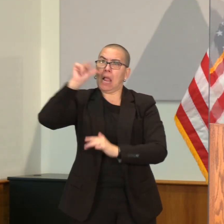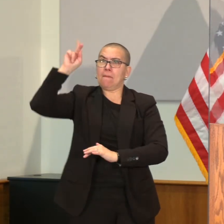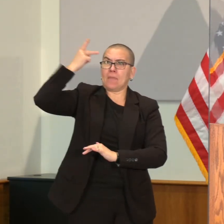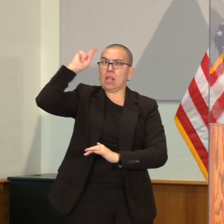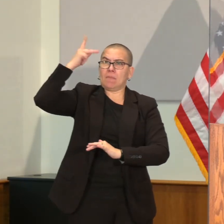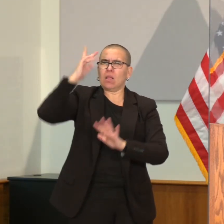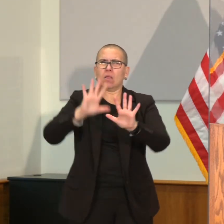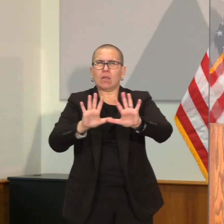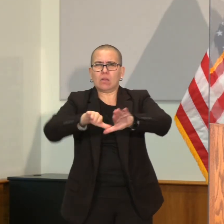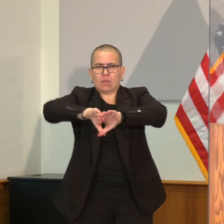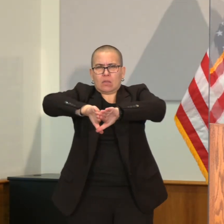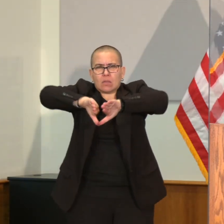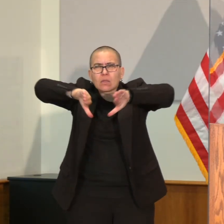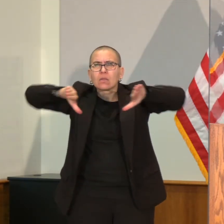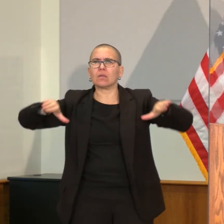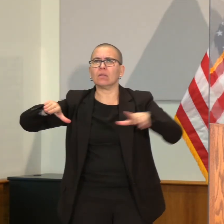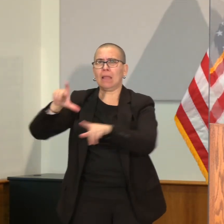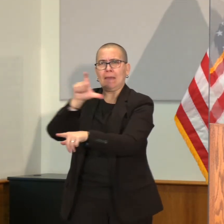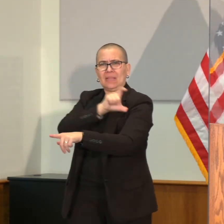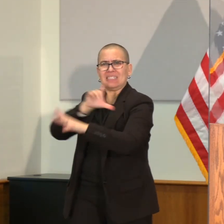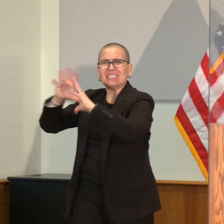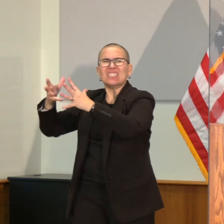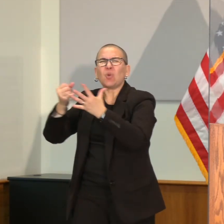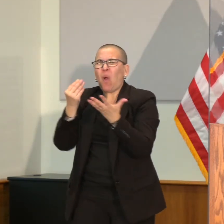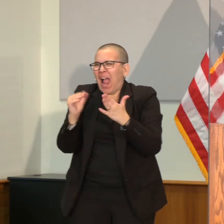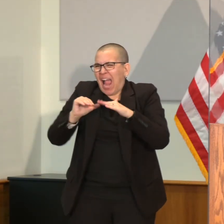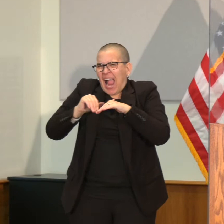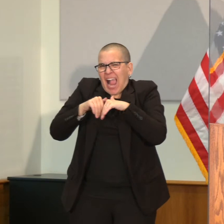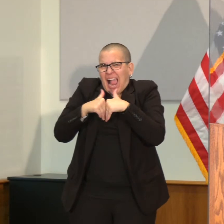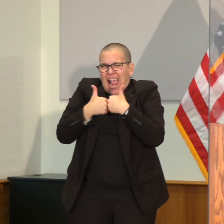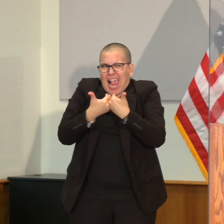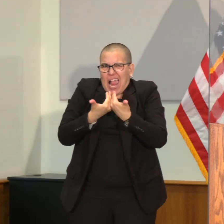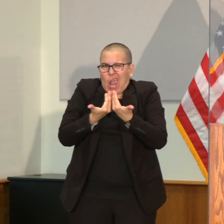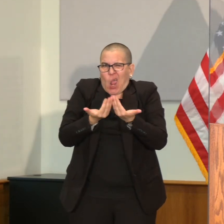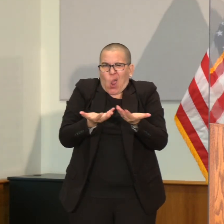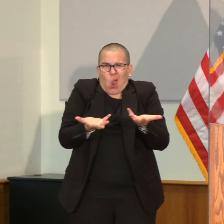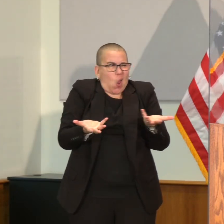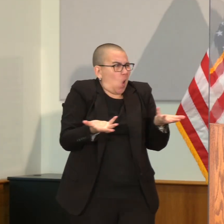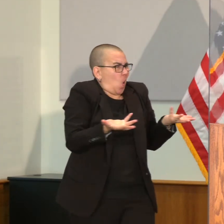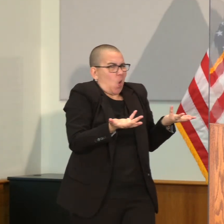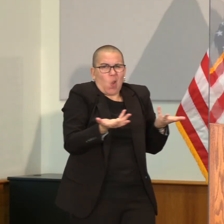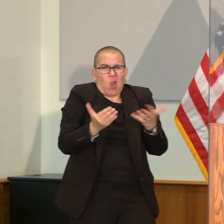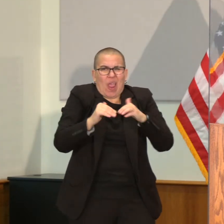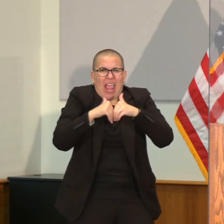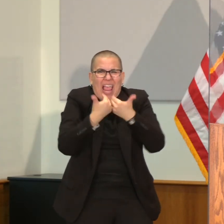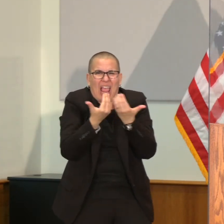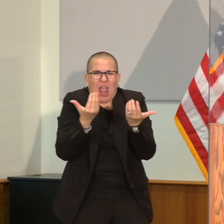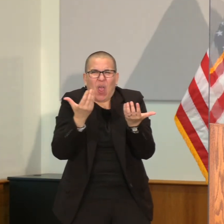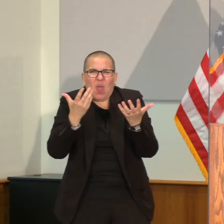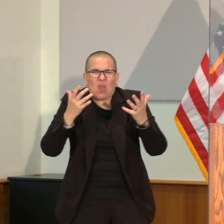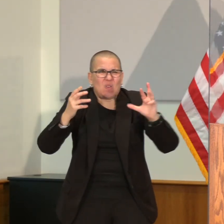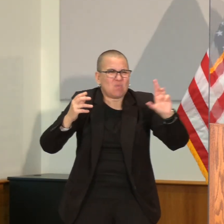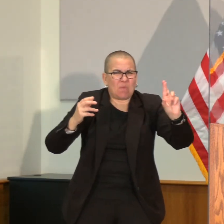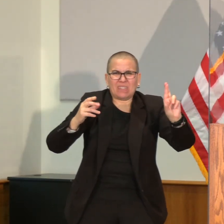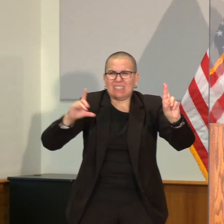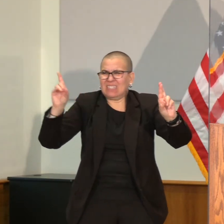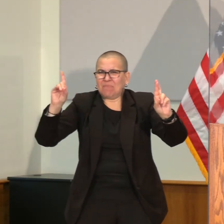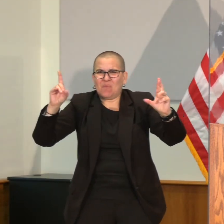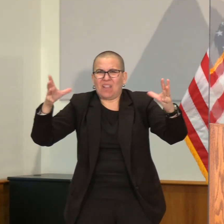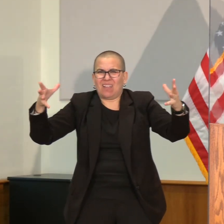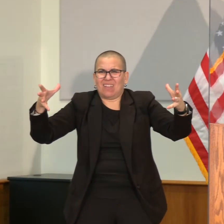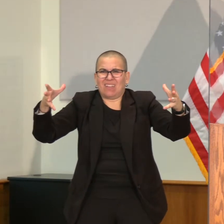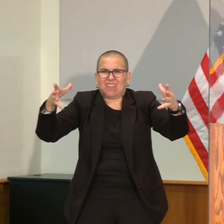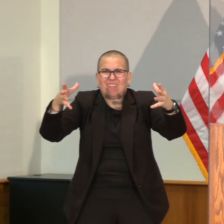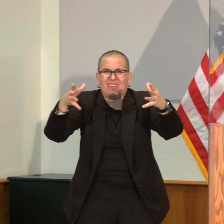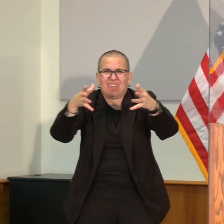people, how can you effectively do that when you're putting Republicans on blast for not taking